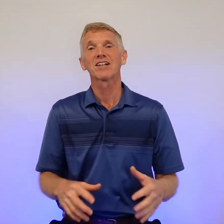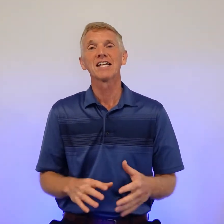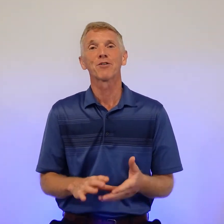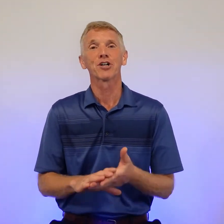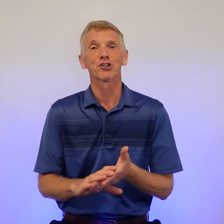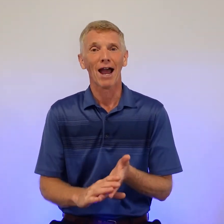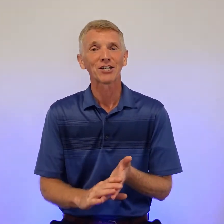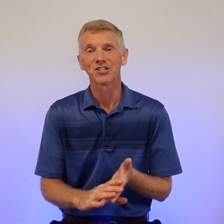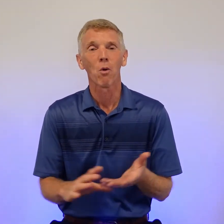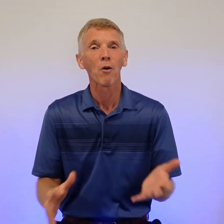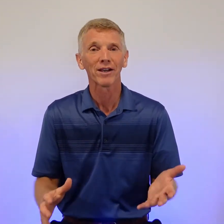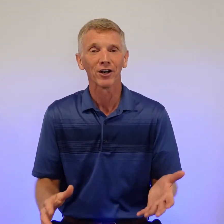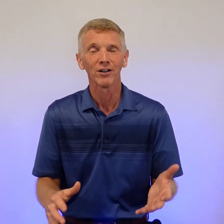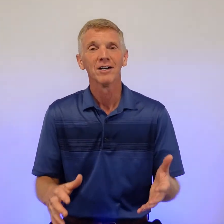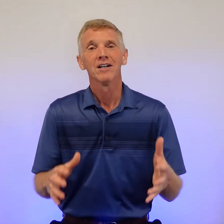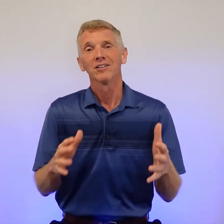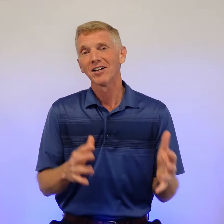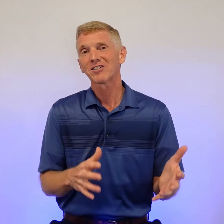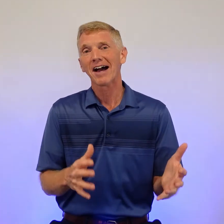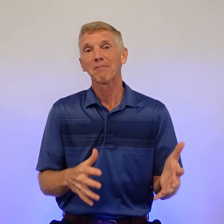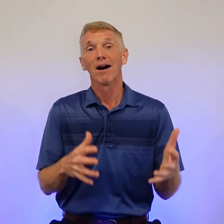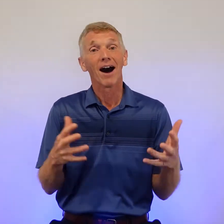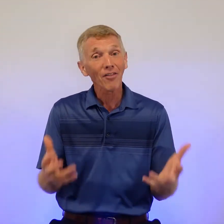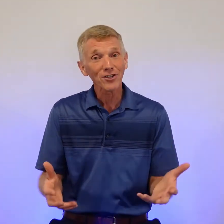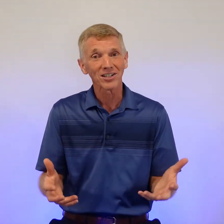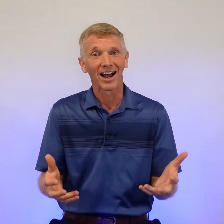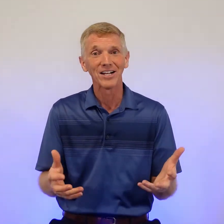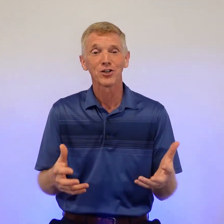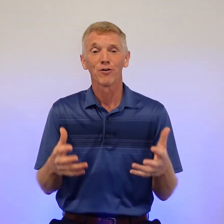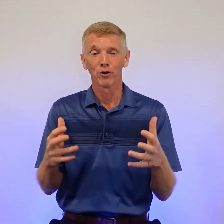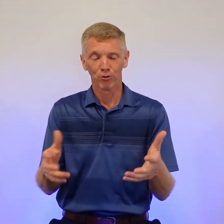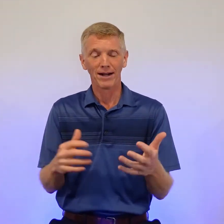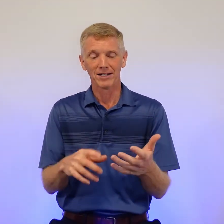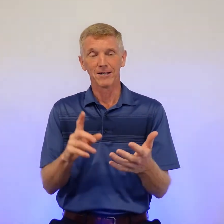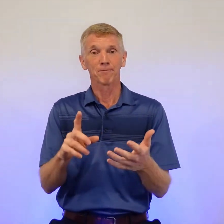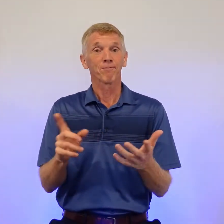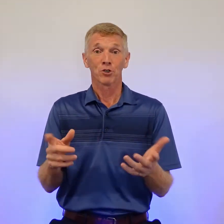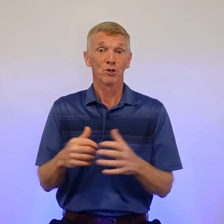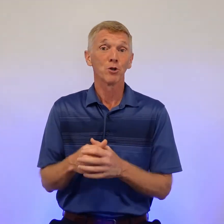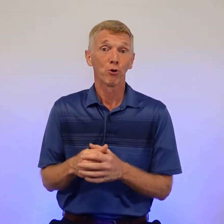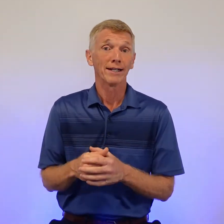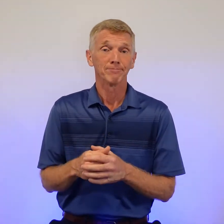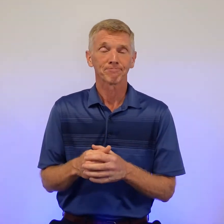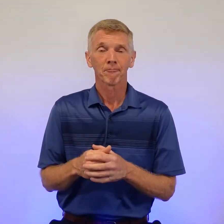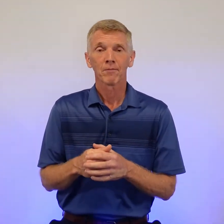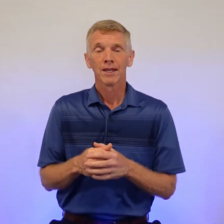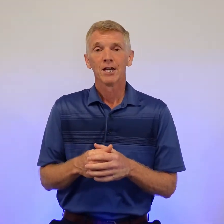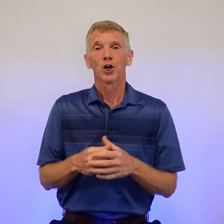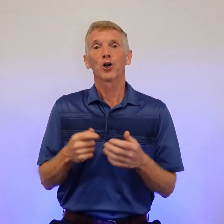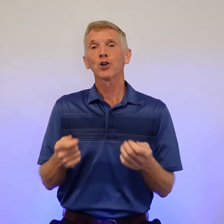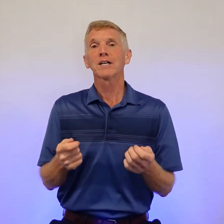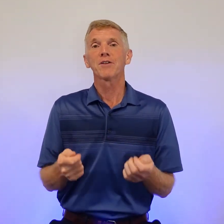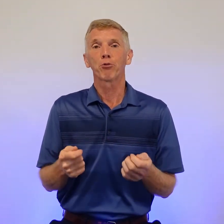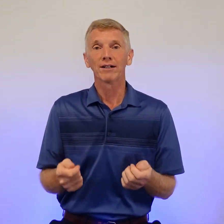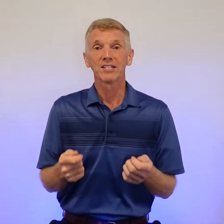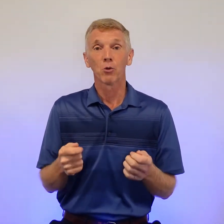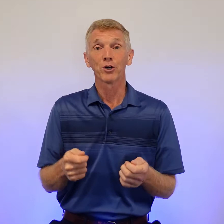for contractions. And while we're here, let's talk about other signs for pregnancy. So let's do pregnant. Early in the pregnancy, or when you're